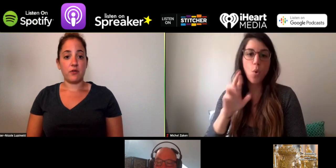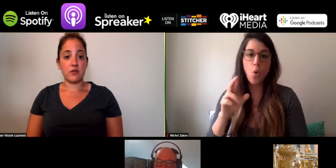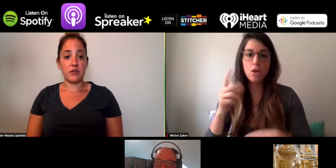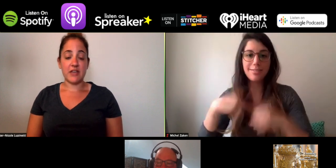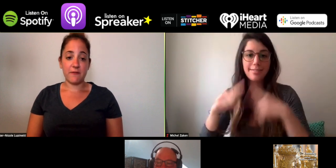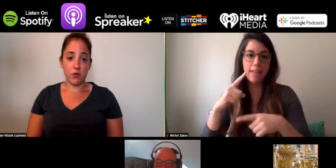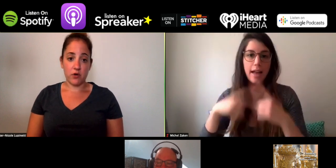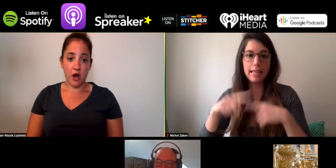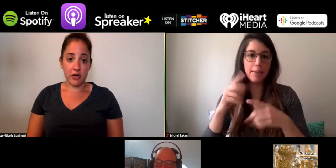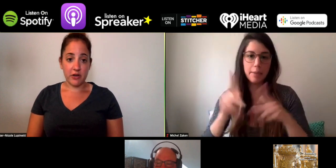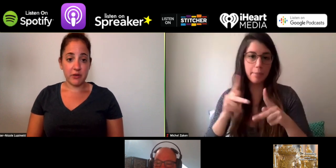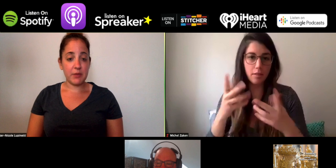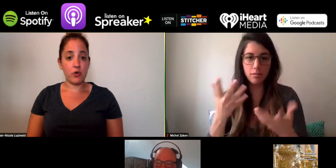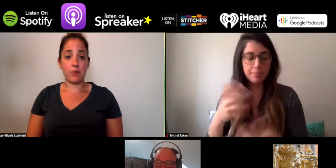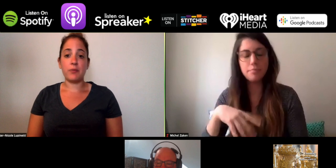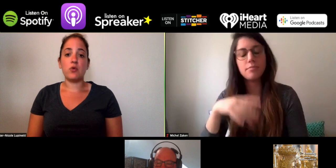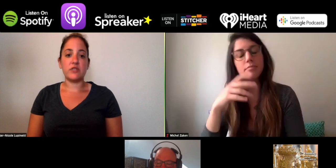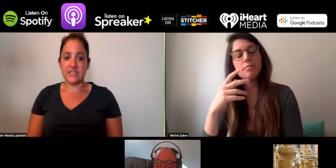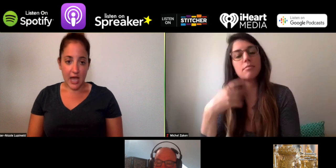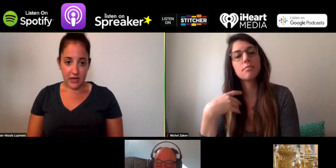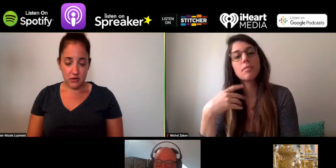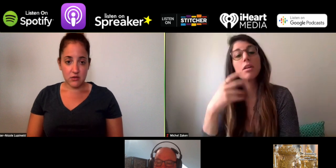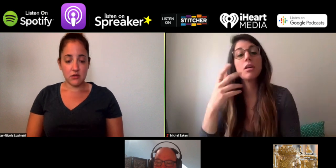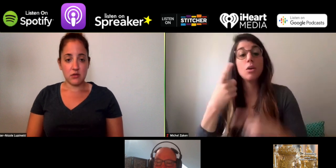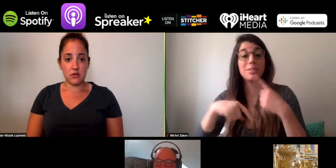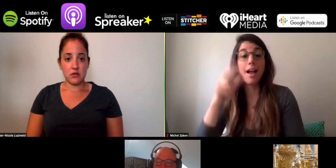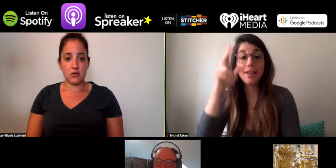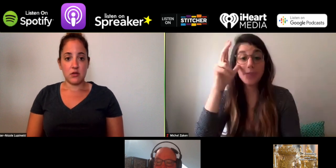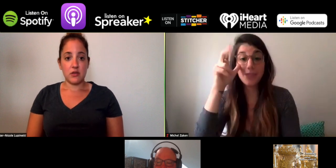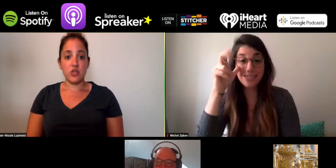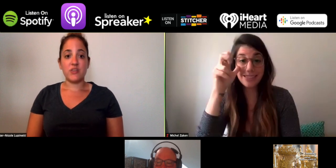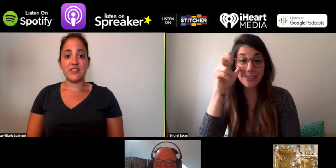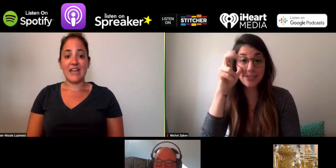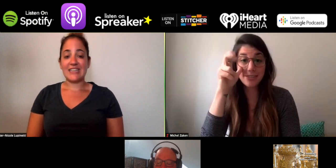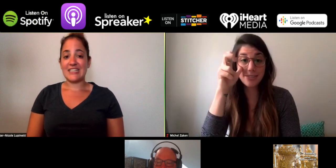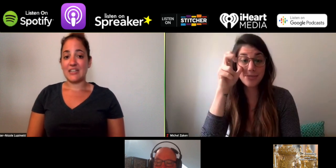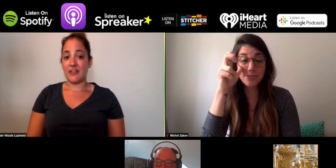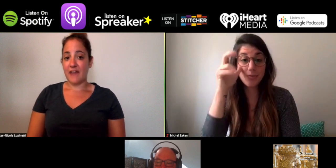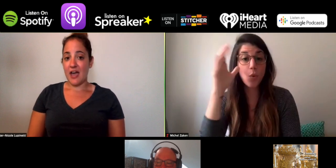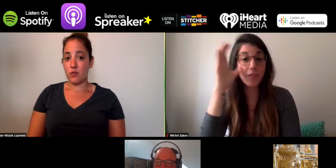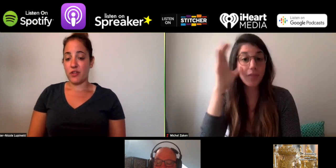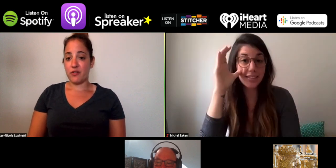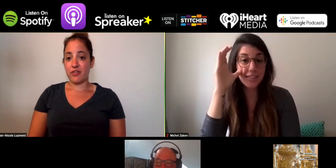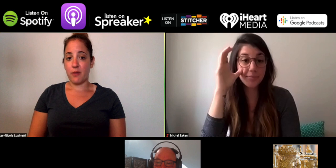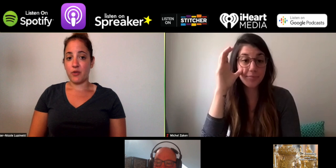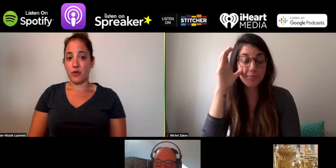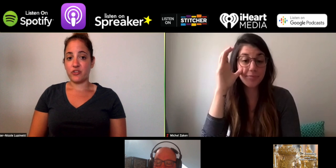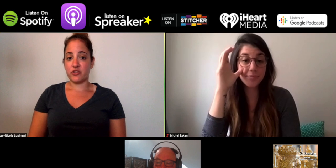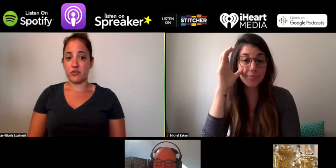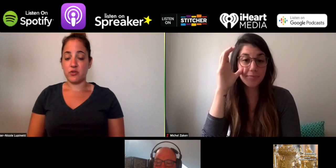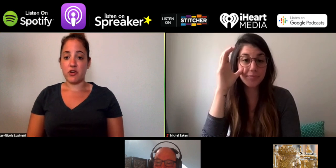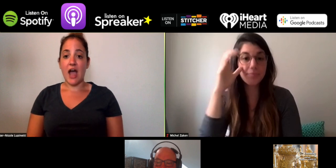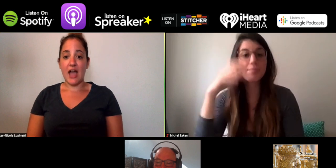For deaf or hard of hearing people, or people who sign, you would sign listening like that with your thumb